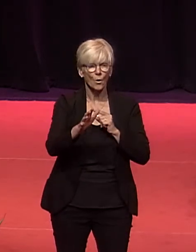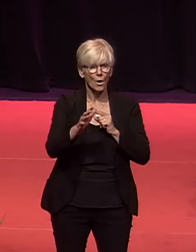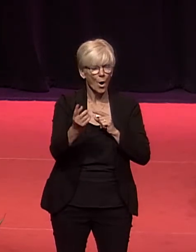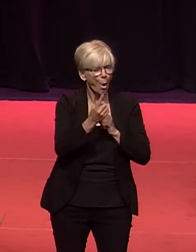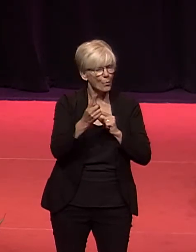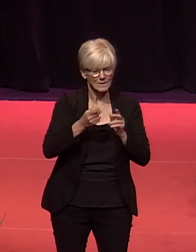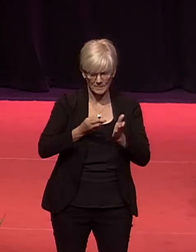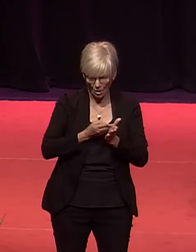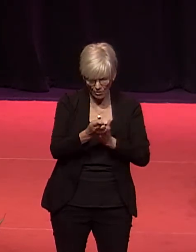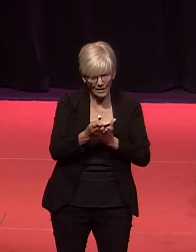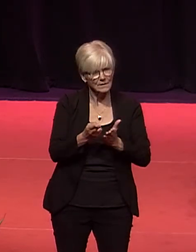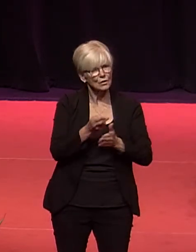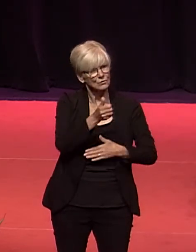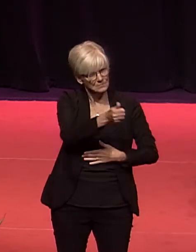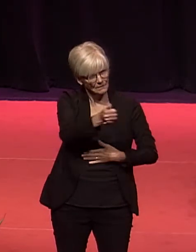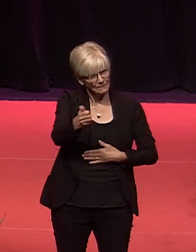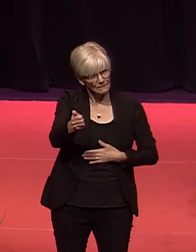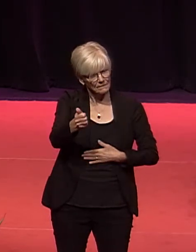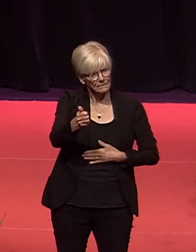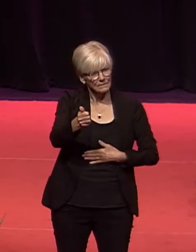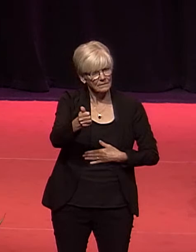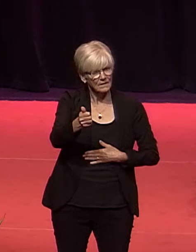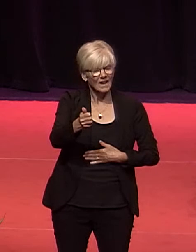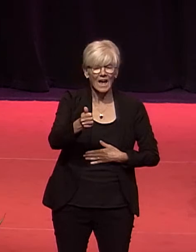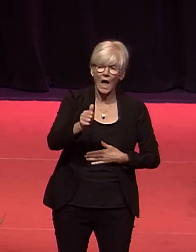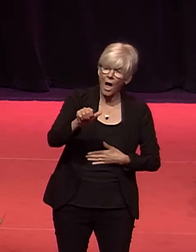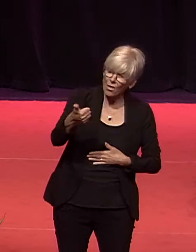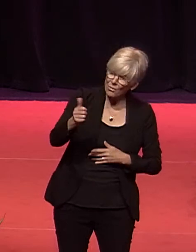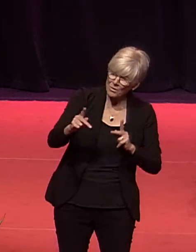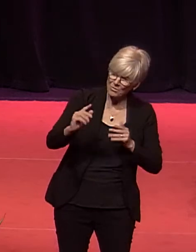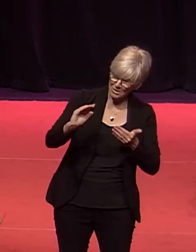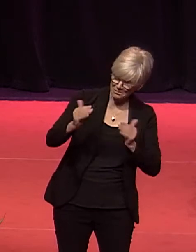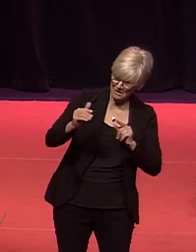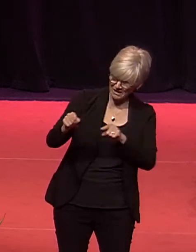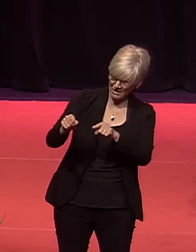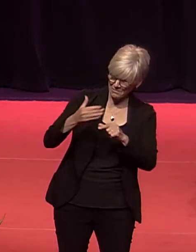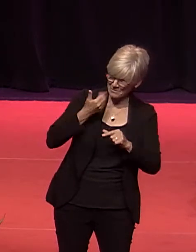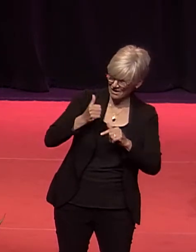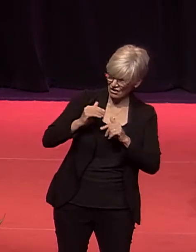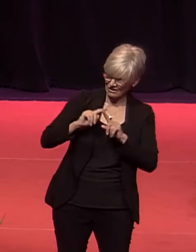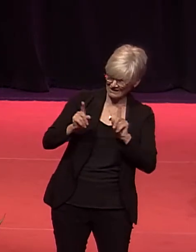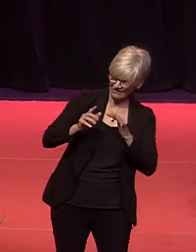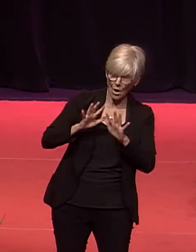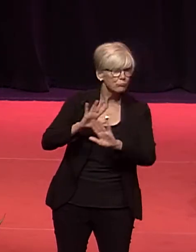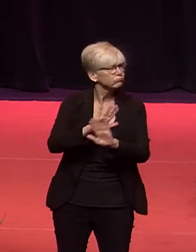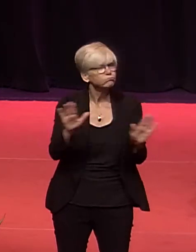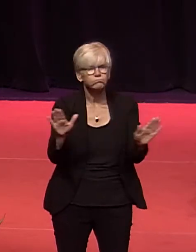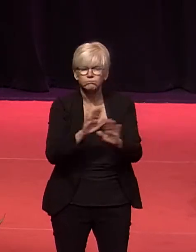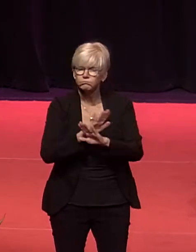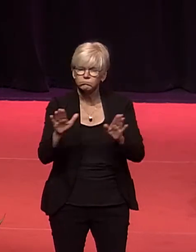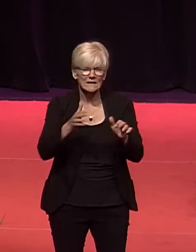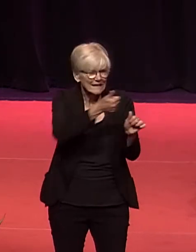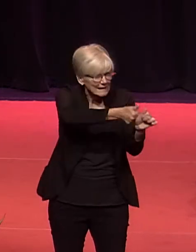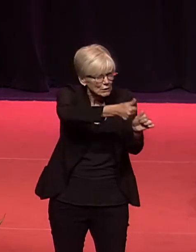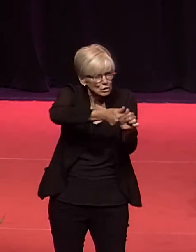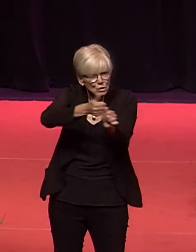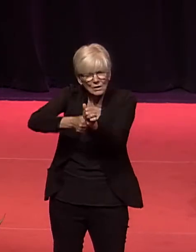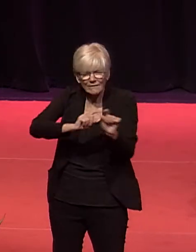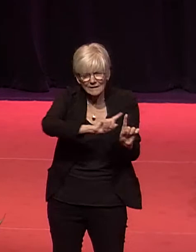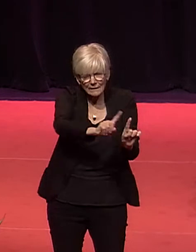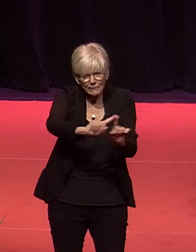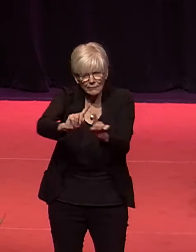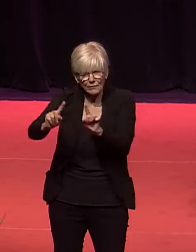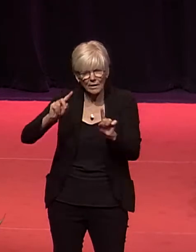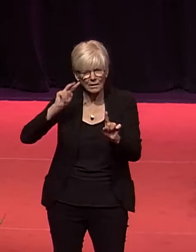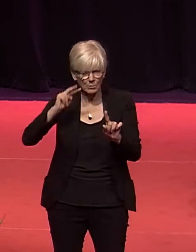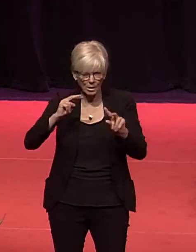authentic self and avoid comparing yourself to other people, because everyone has a different phase of time. It might